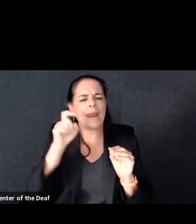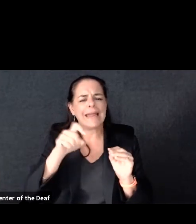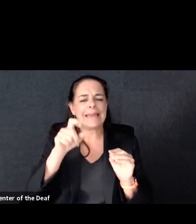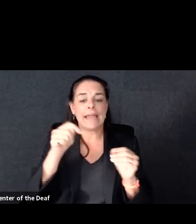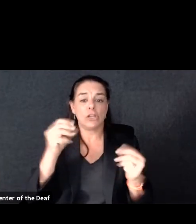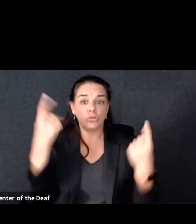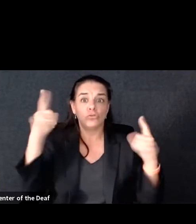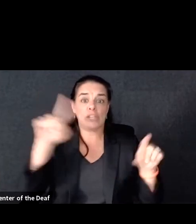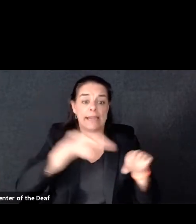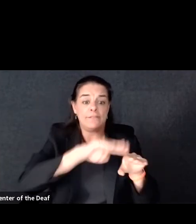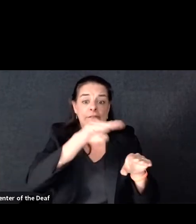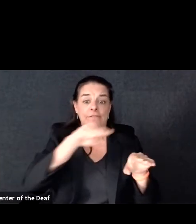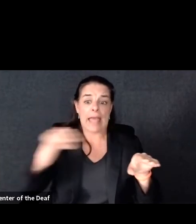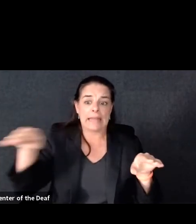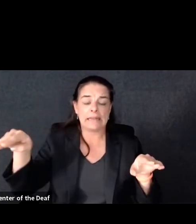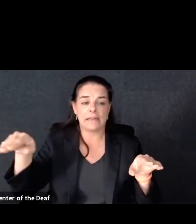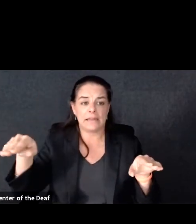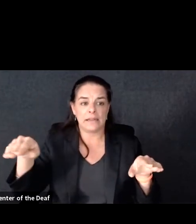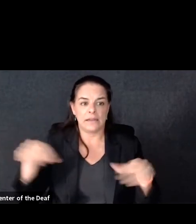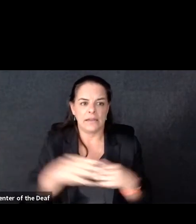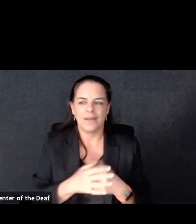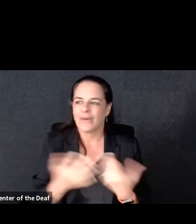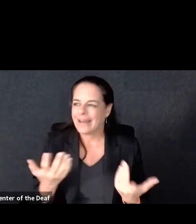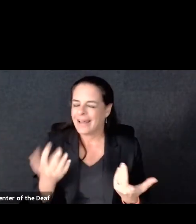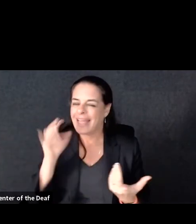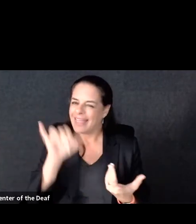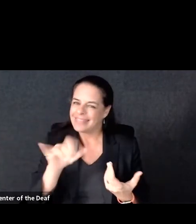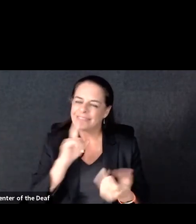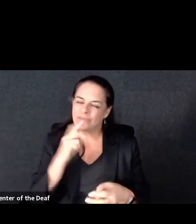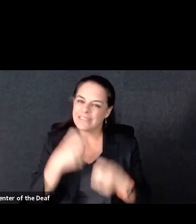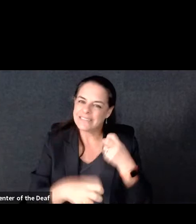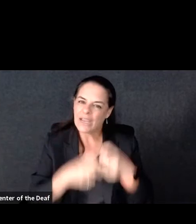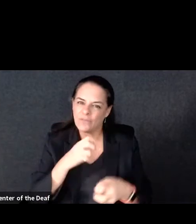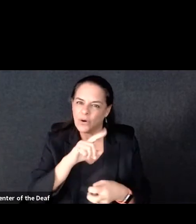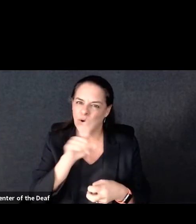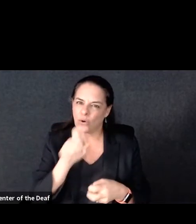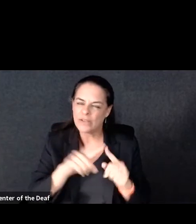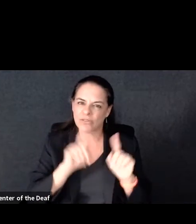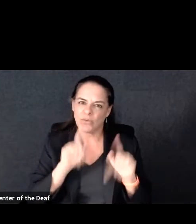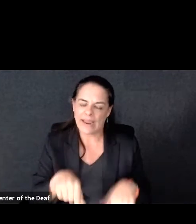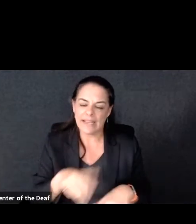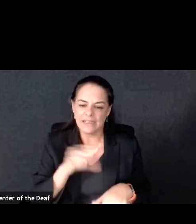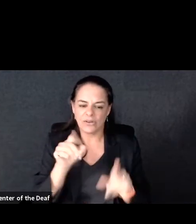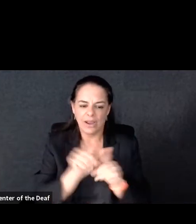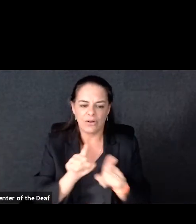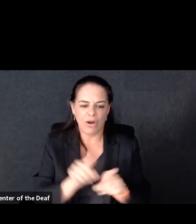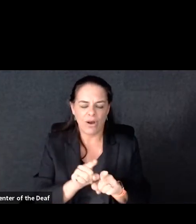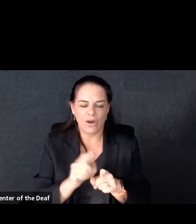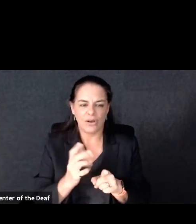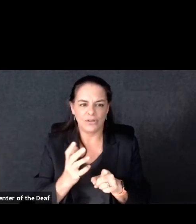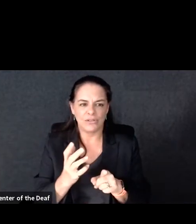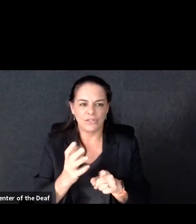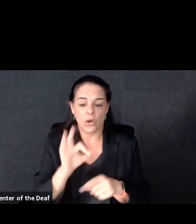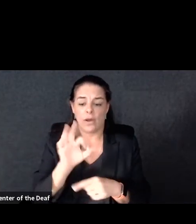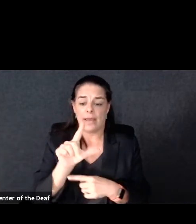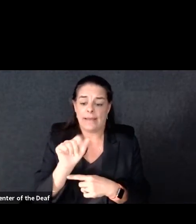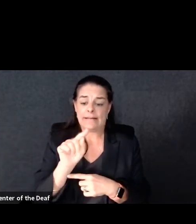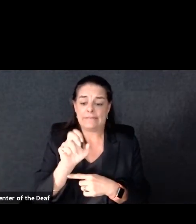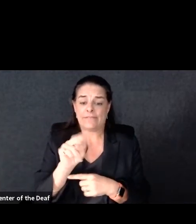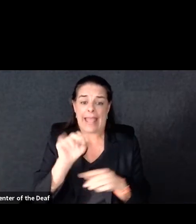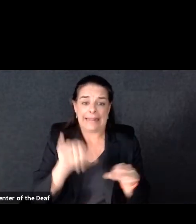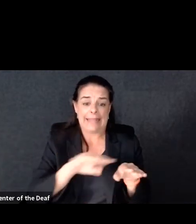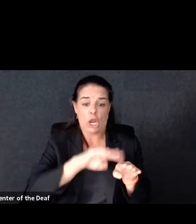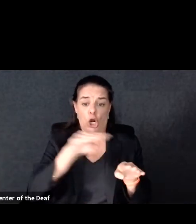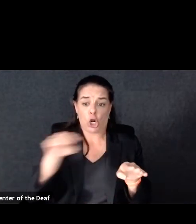curve? Well, that's a really difficult question to answer. And also flattening the curve at high numbers